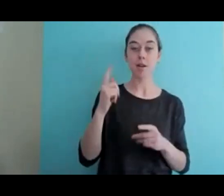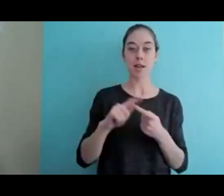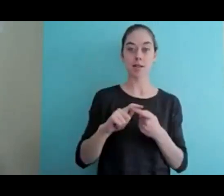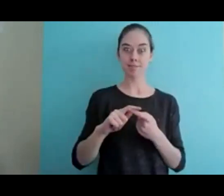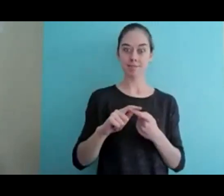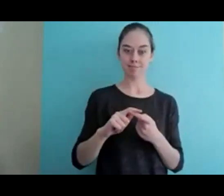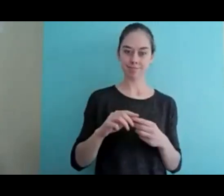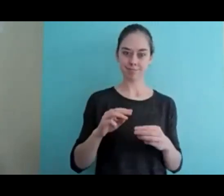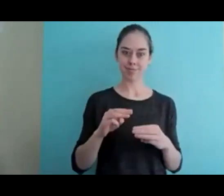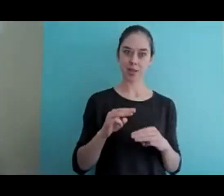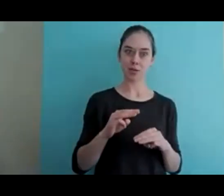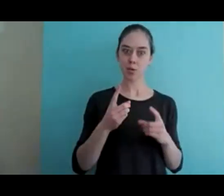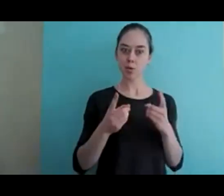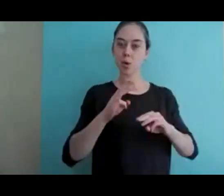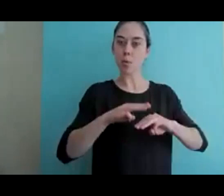our life,